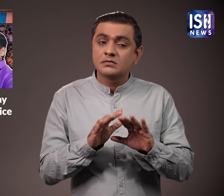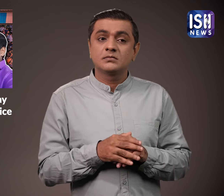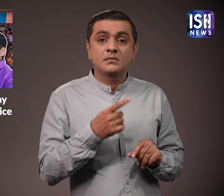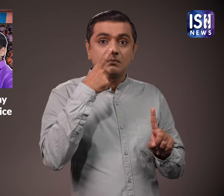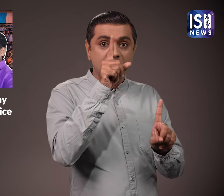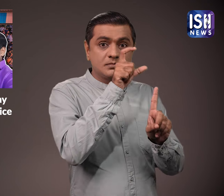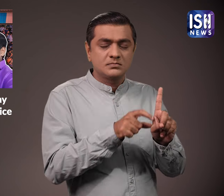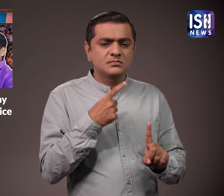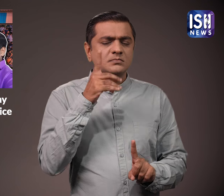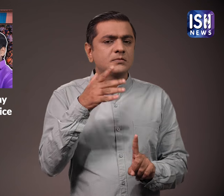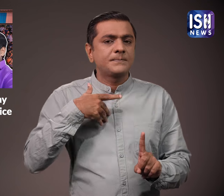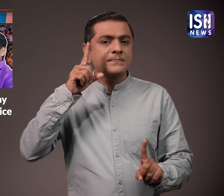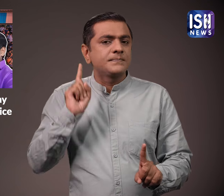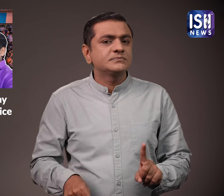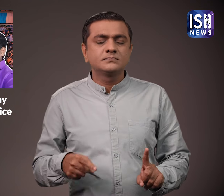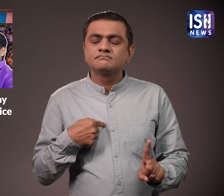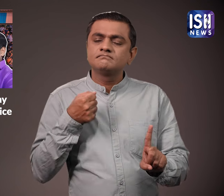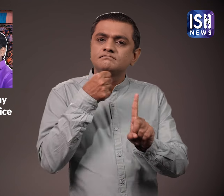Alka said that she will fight for justice.